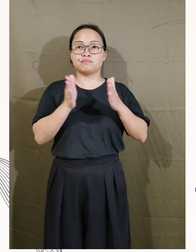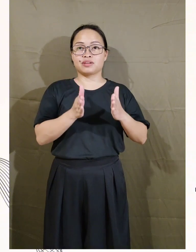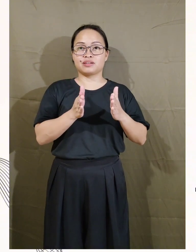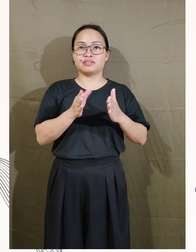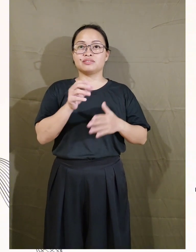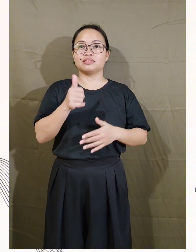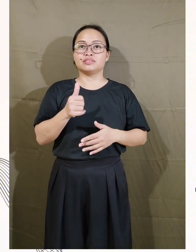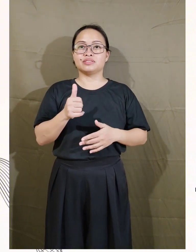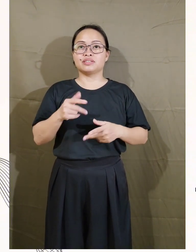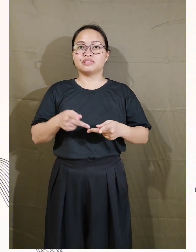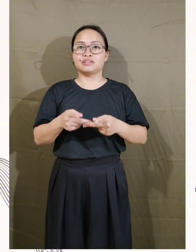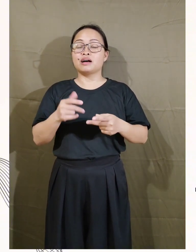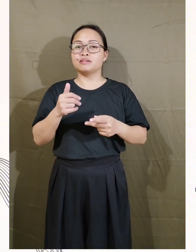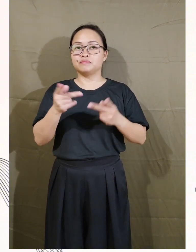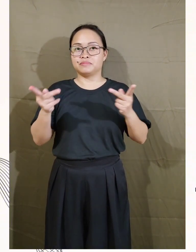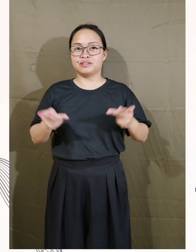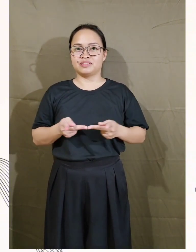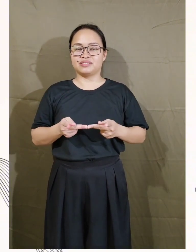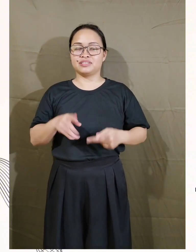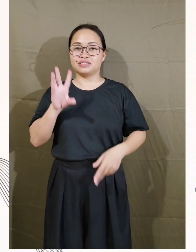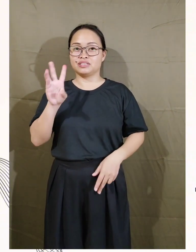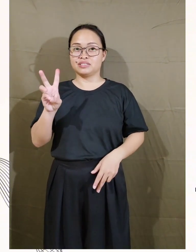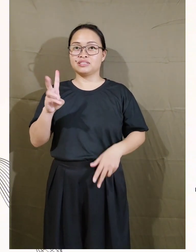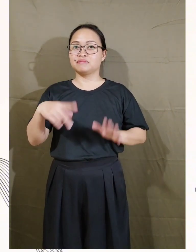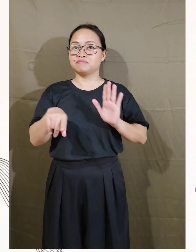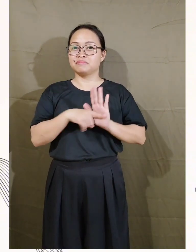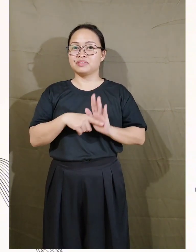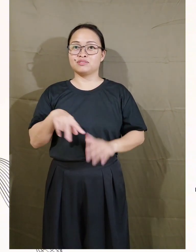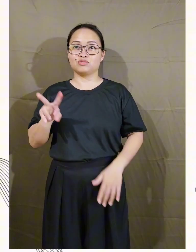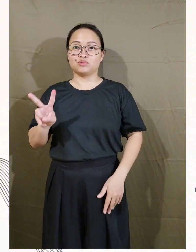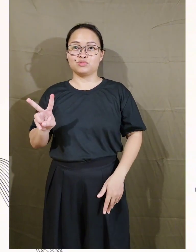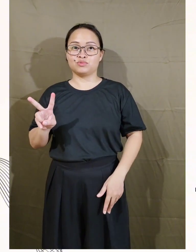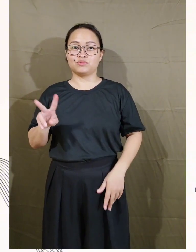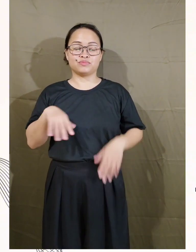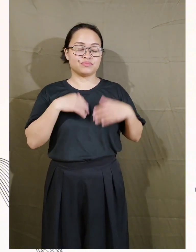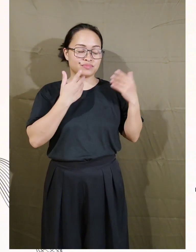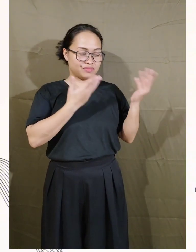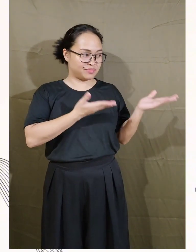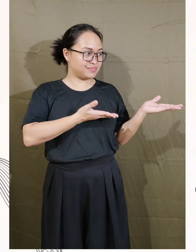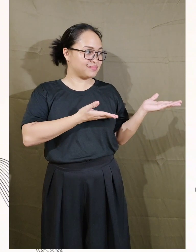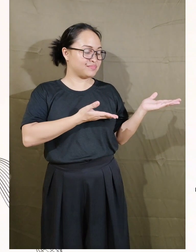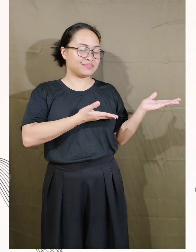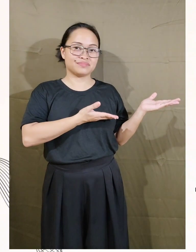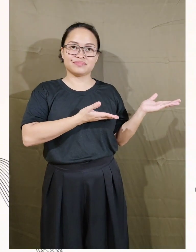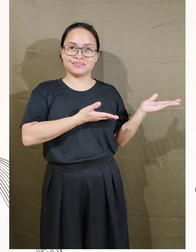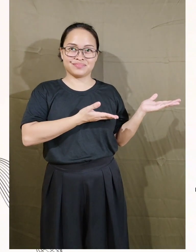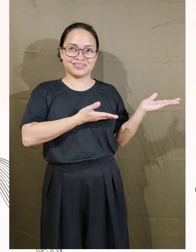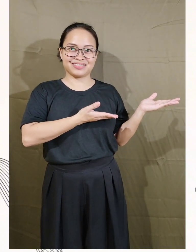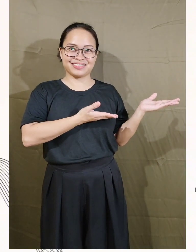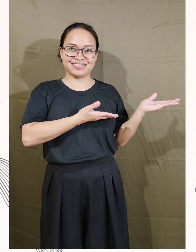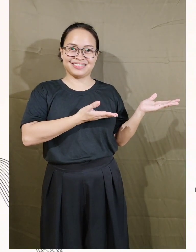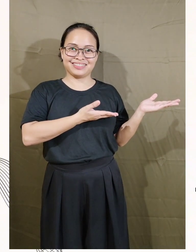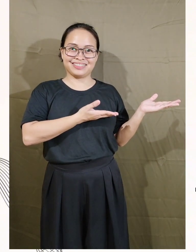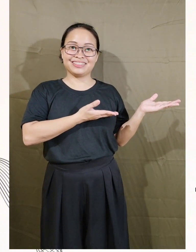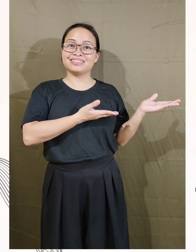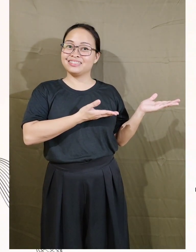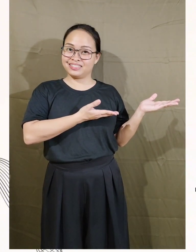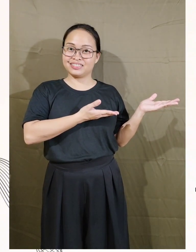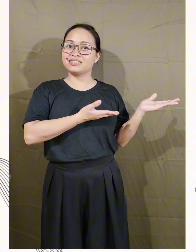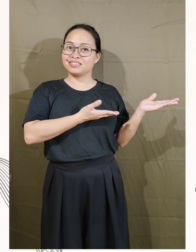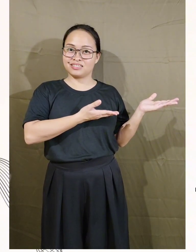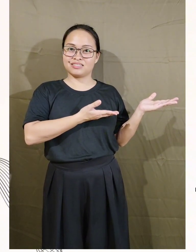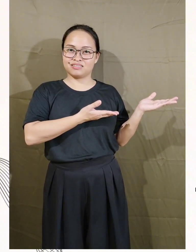next place. 6 minus 2. Now to better visualize, we have